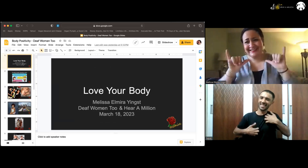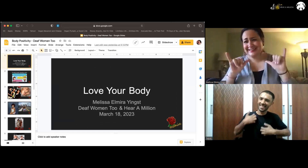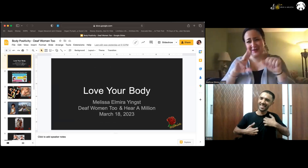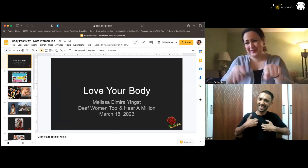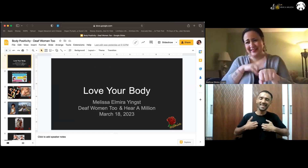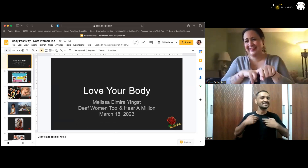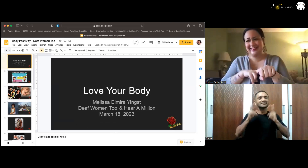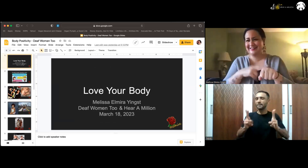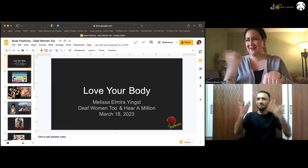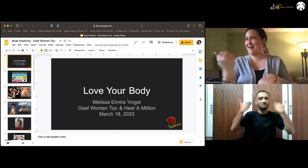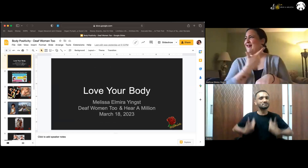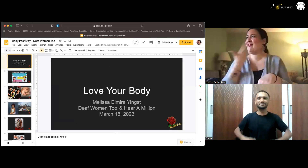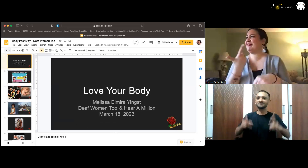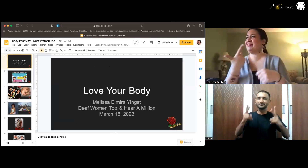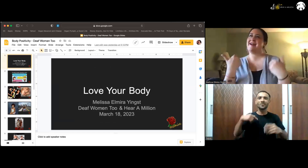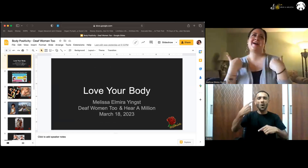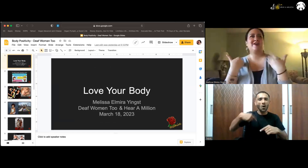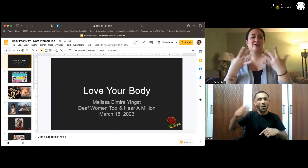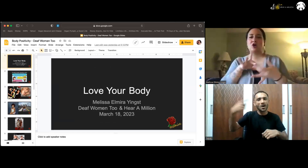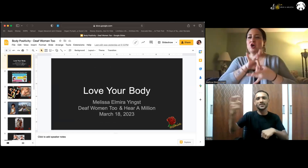you're chubby, you're fat, but it's natural.